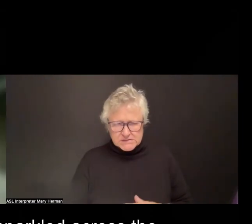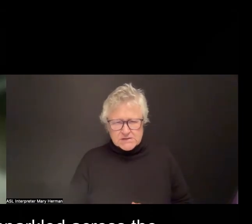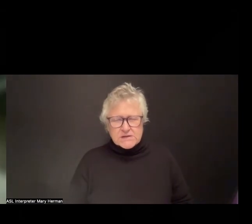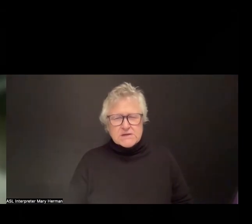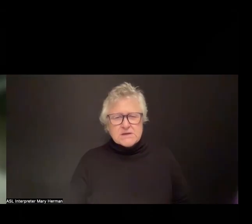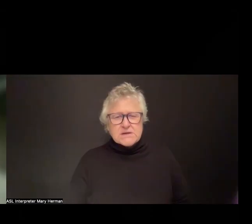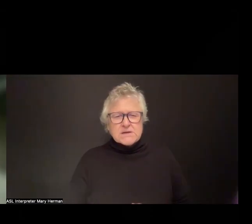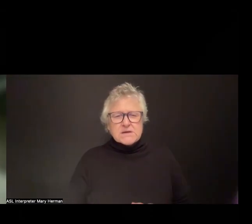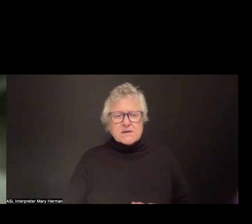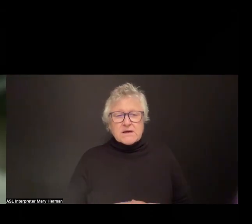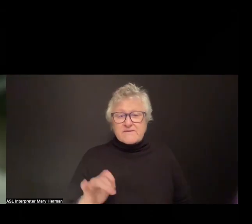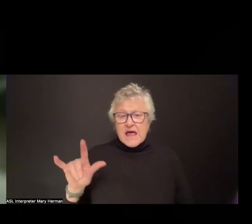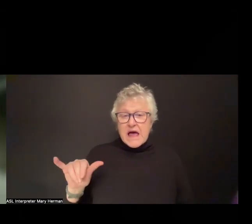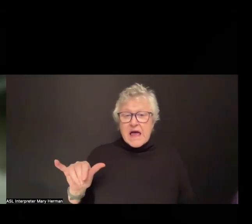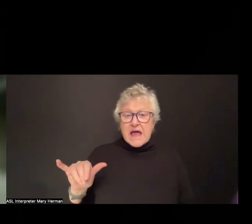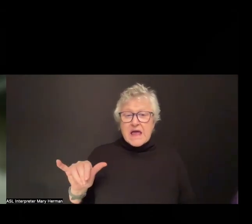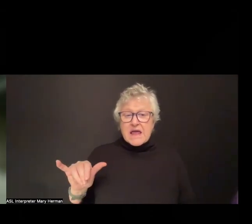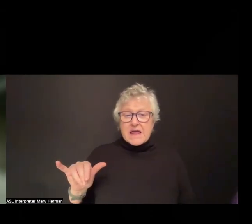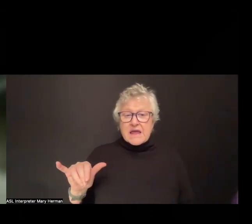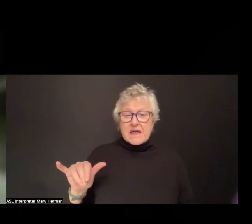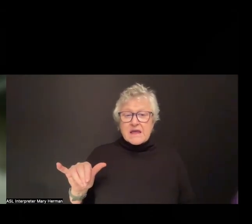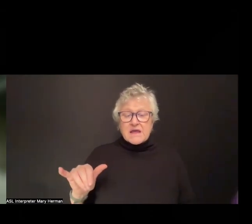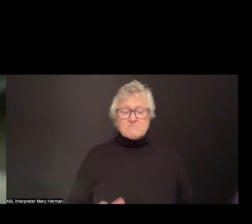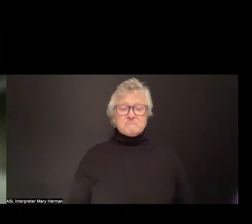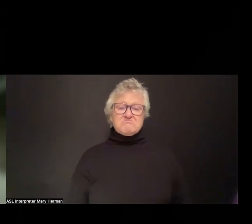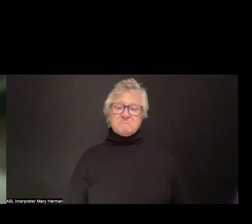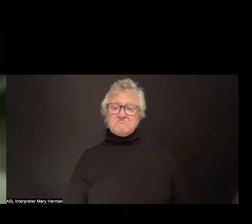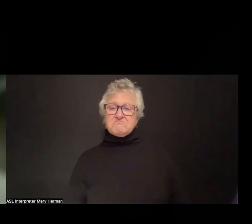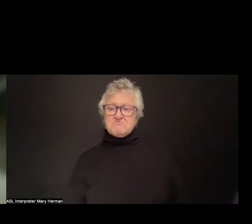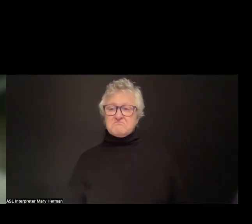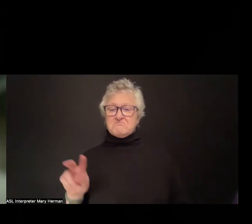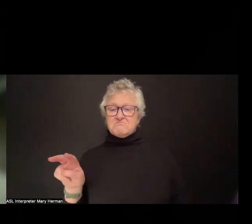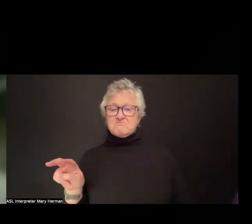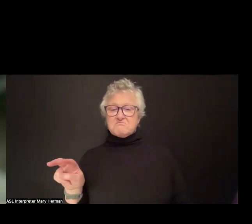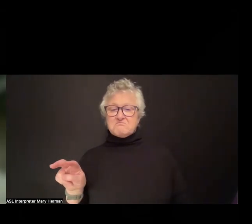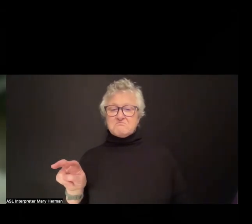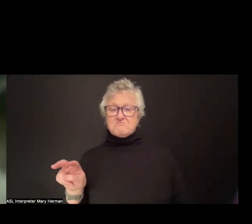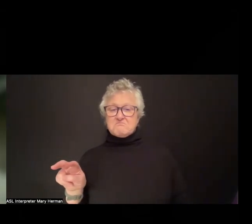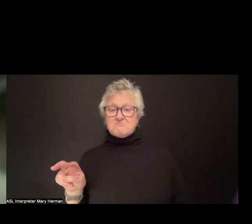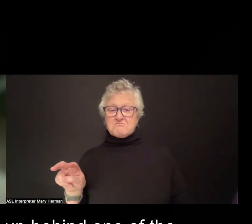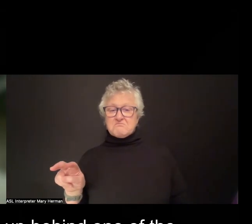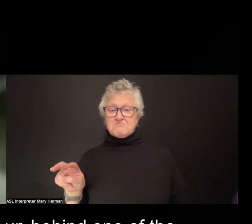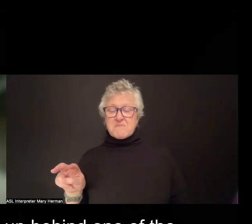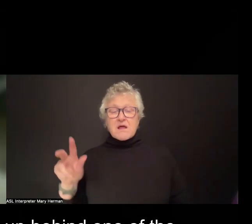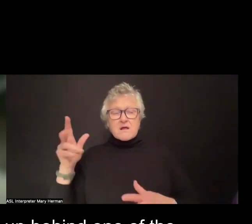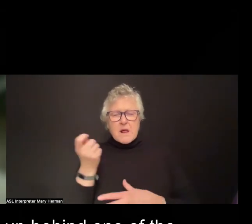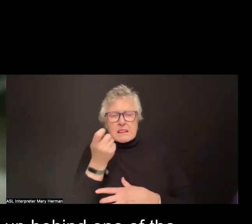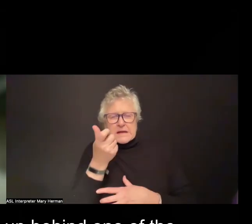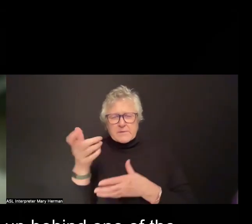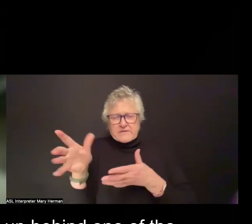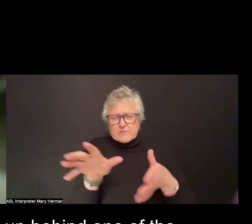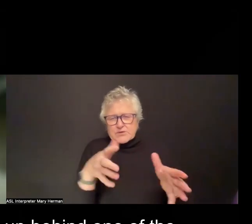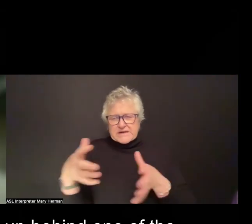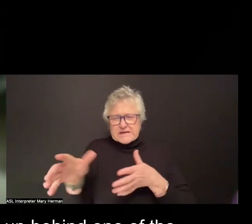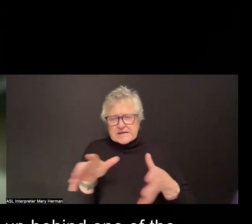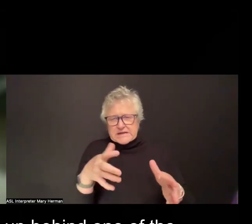and stirred the black flag hanging over their heads. 3 nooses swayed gently. William Fly stepped up behind